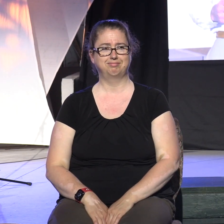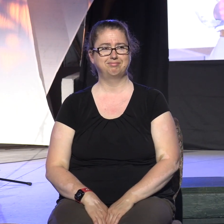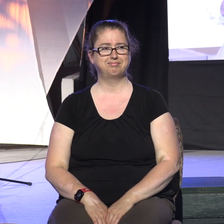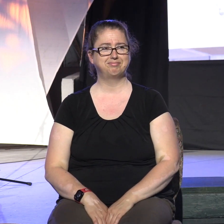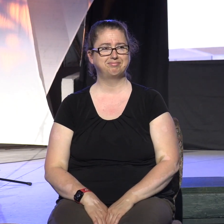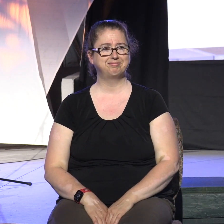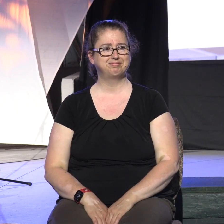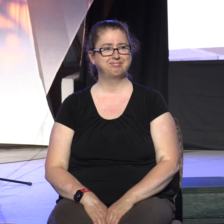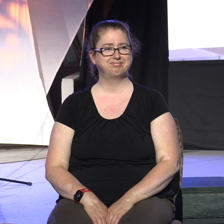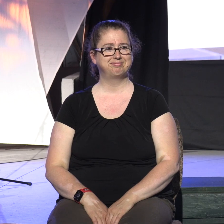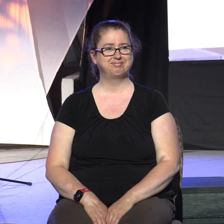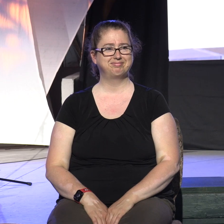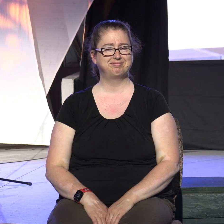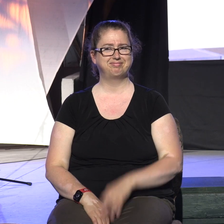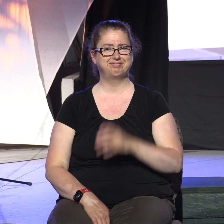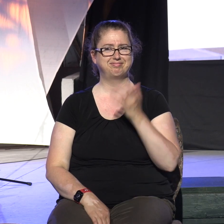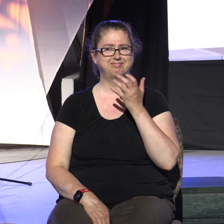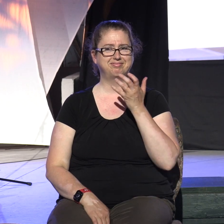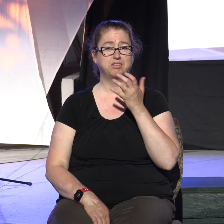really regret